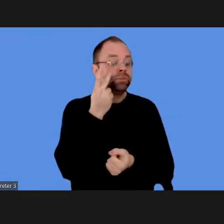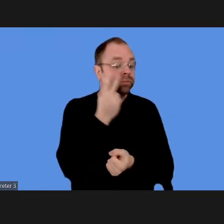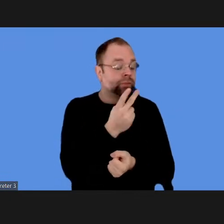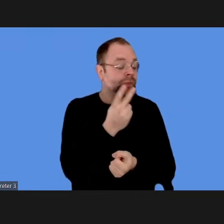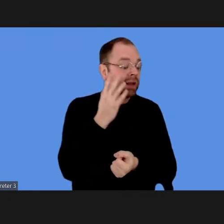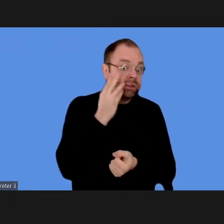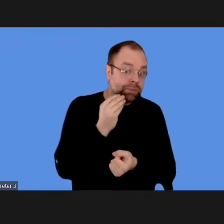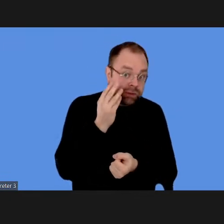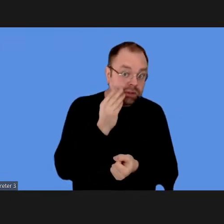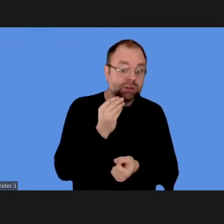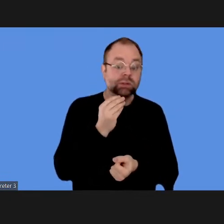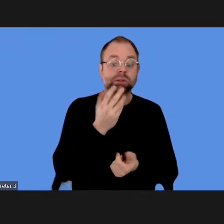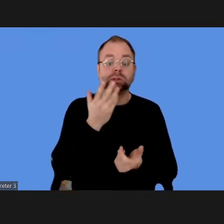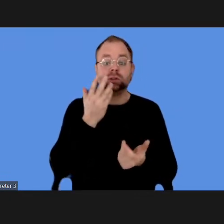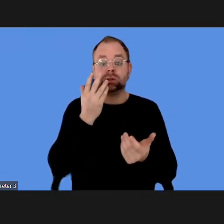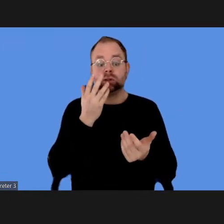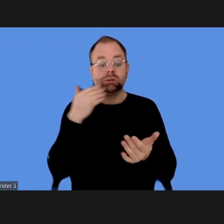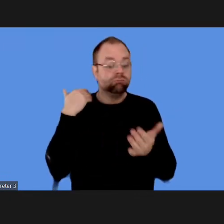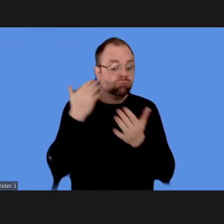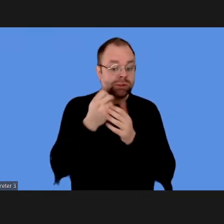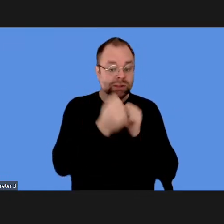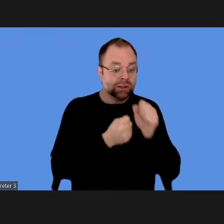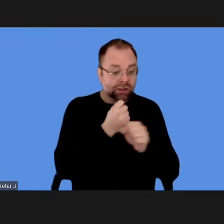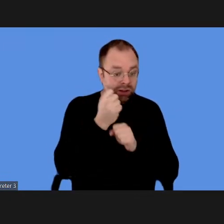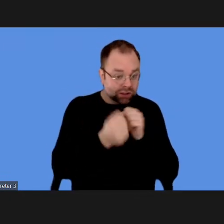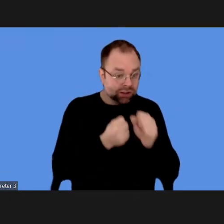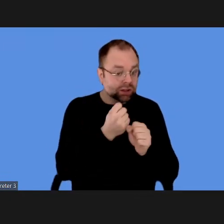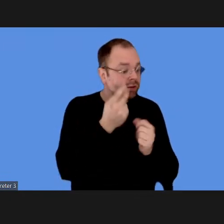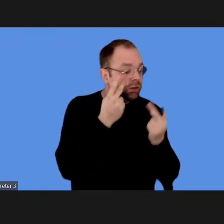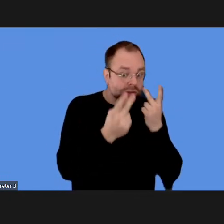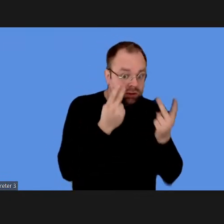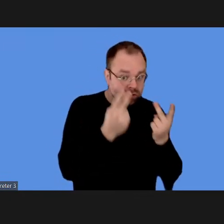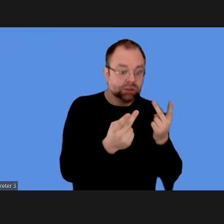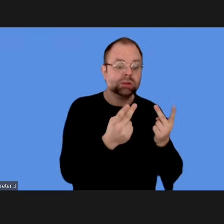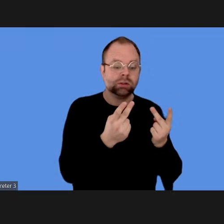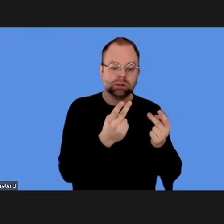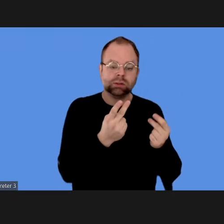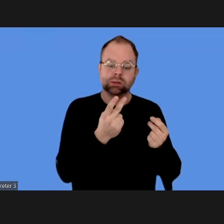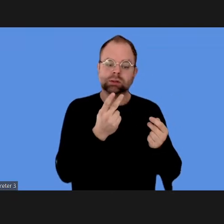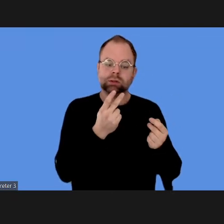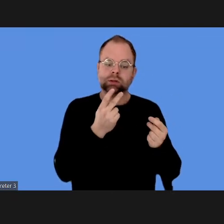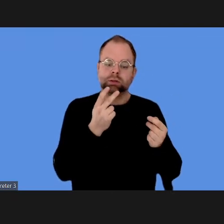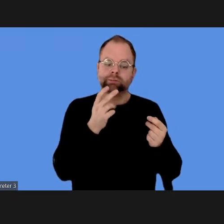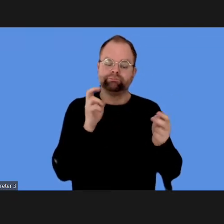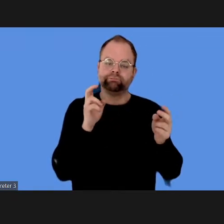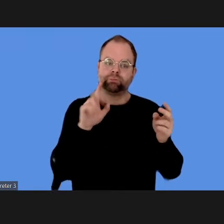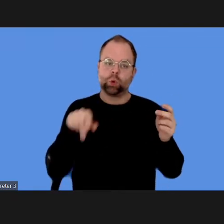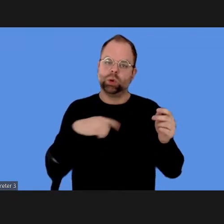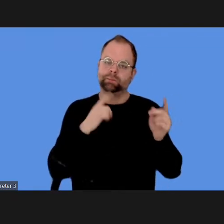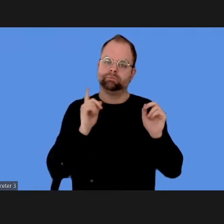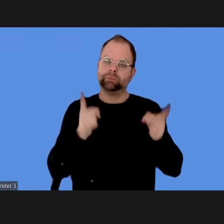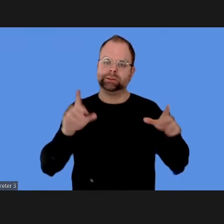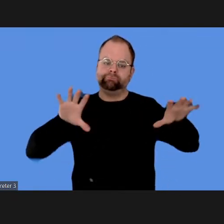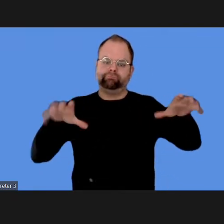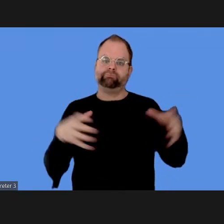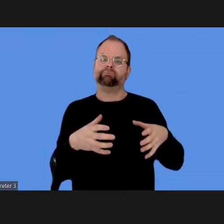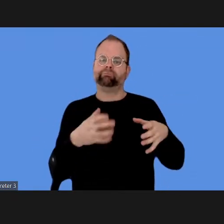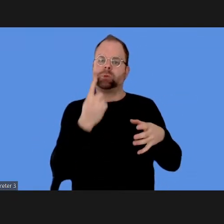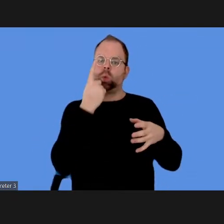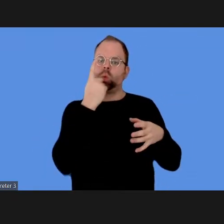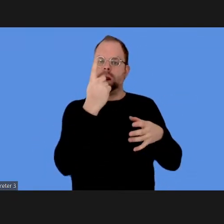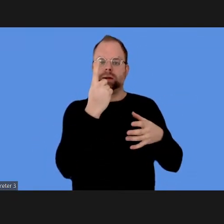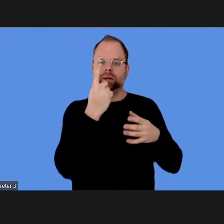is evaluating the 2017 Cape Town Global